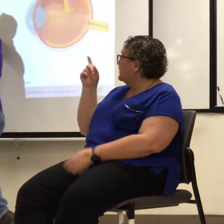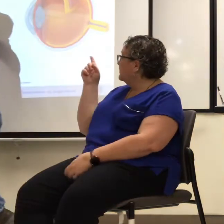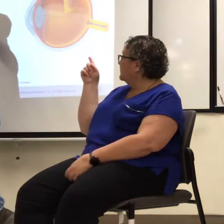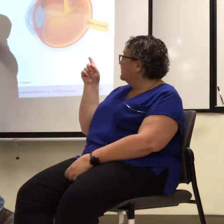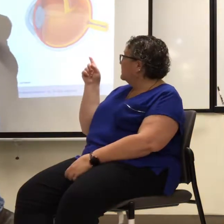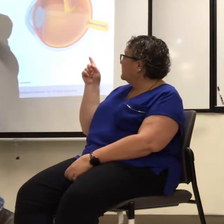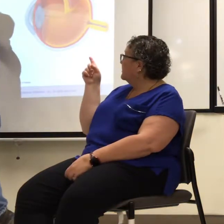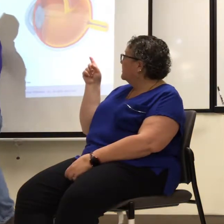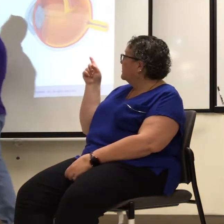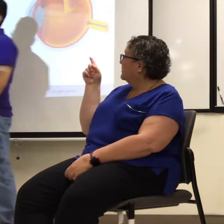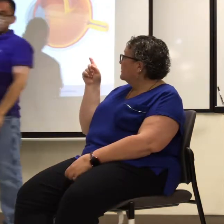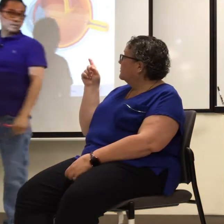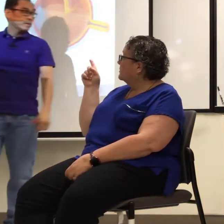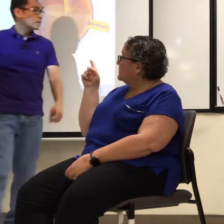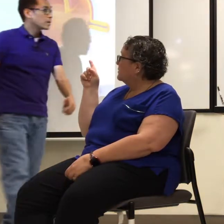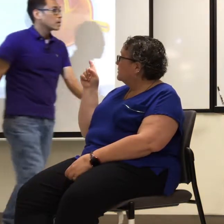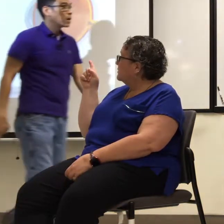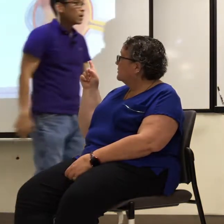right